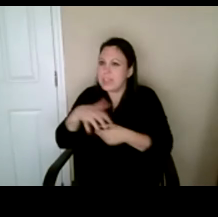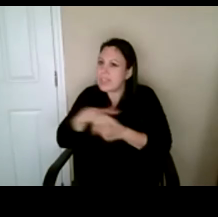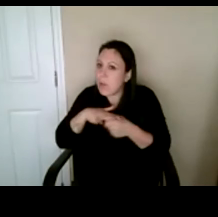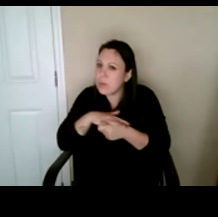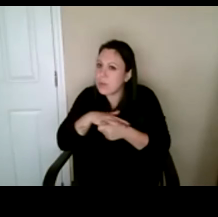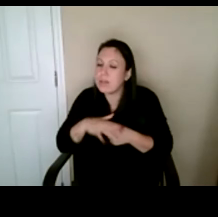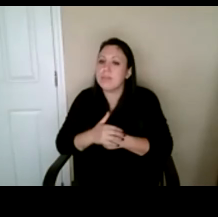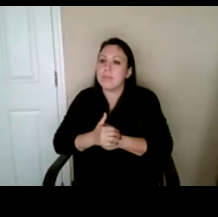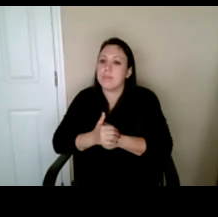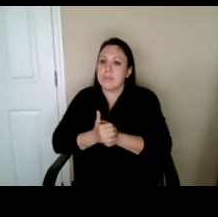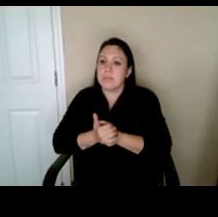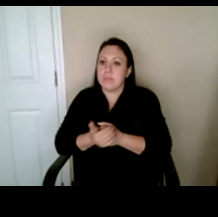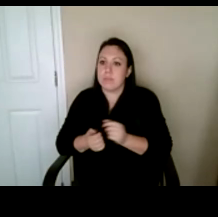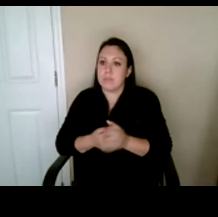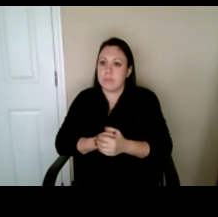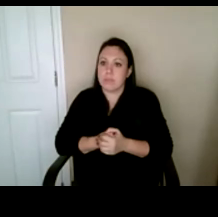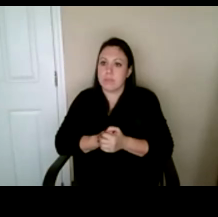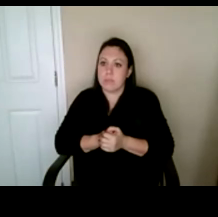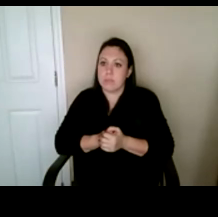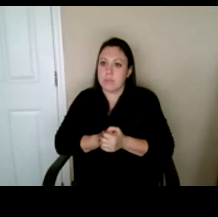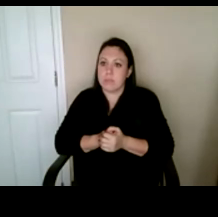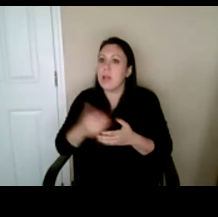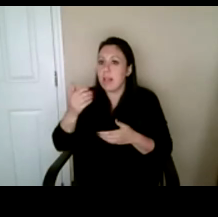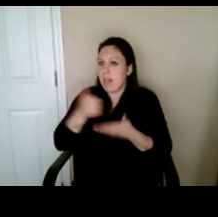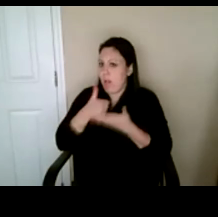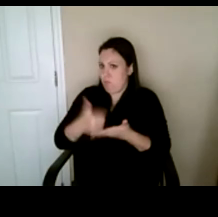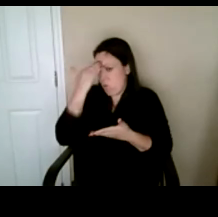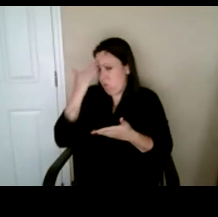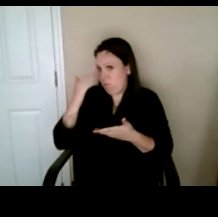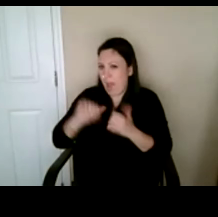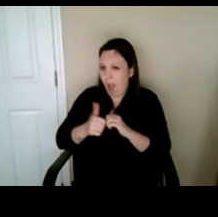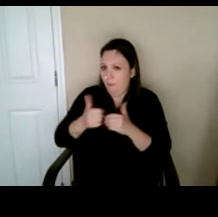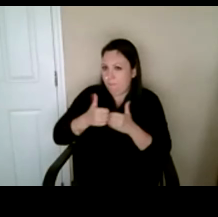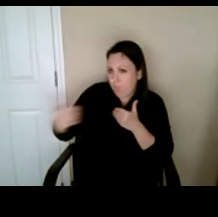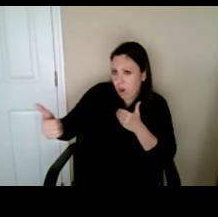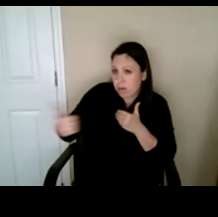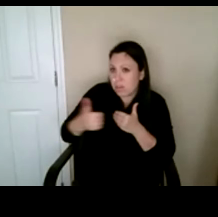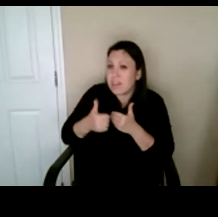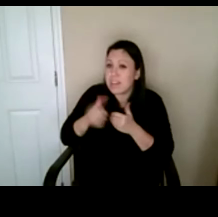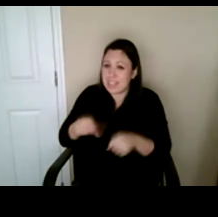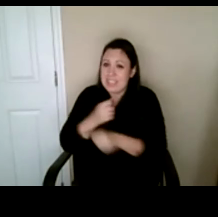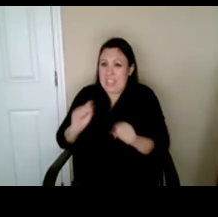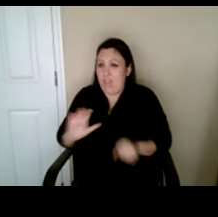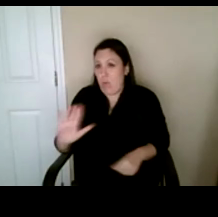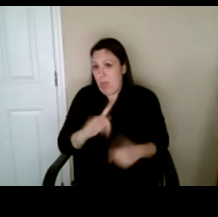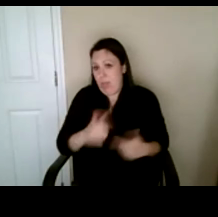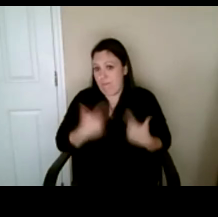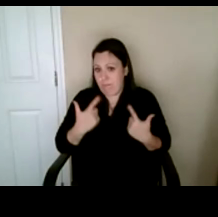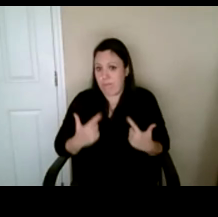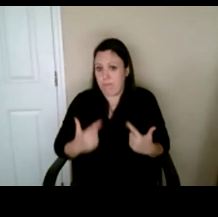if the hazardous weather is closer to you, and it could really save your life as well.